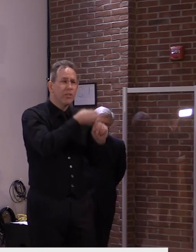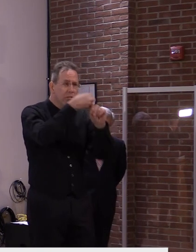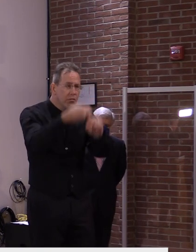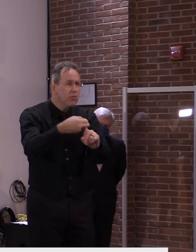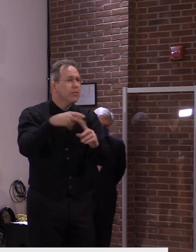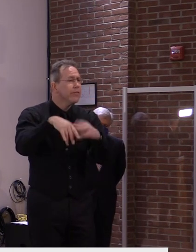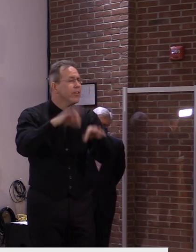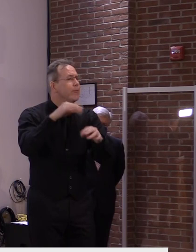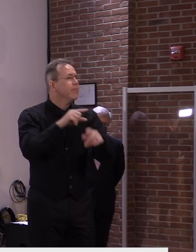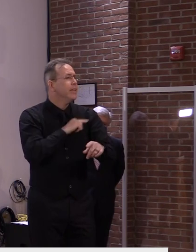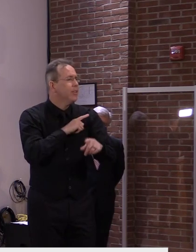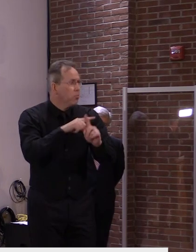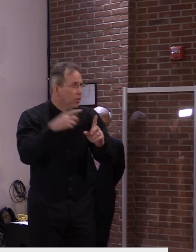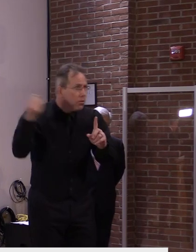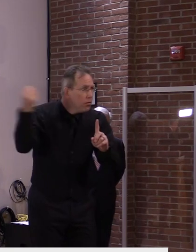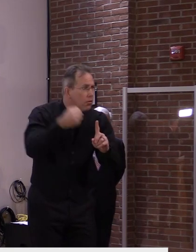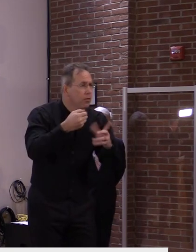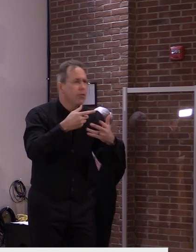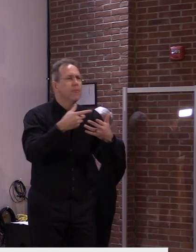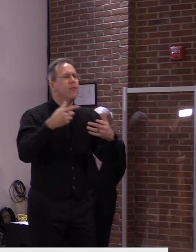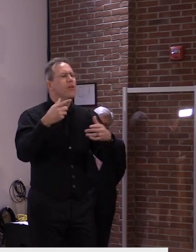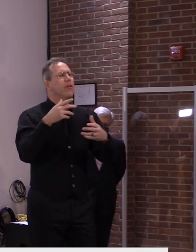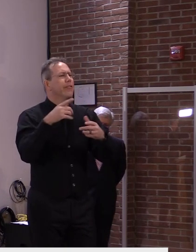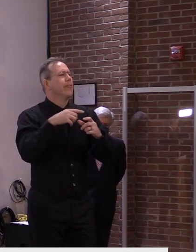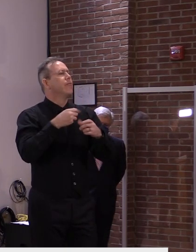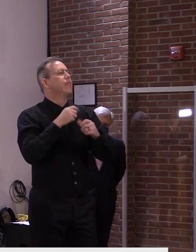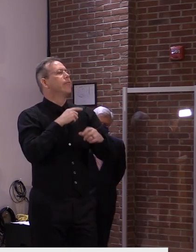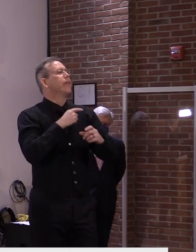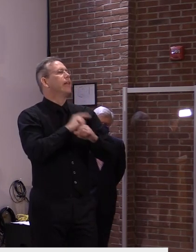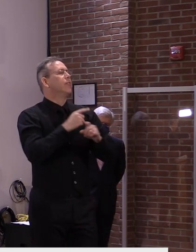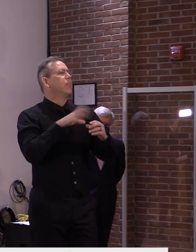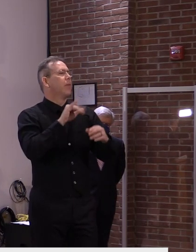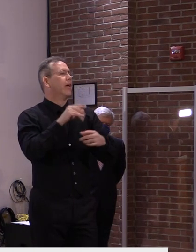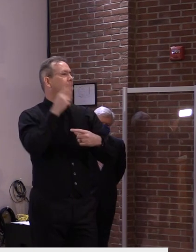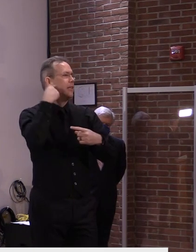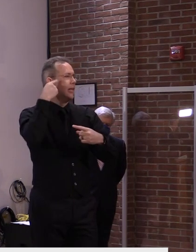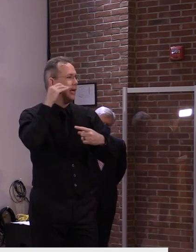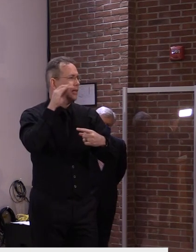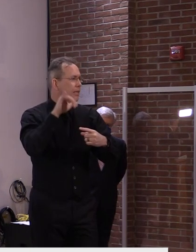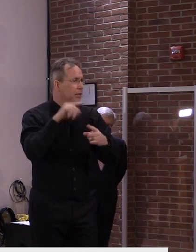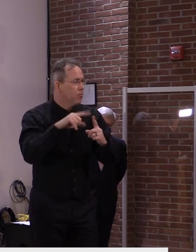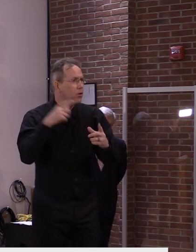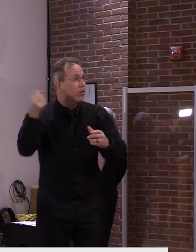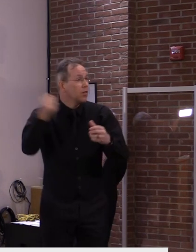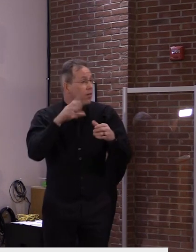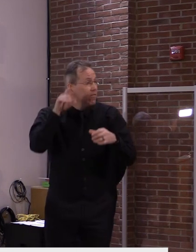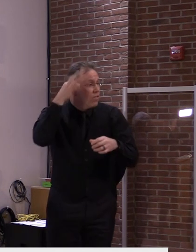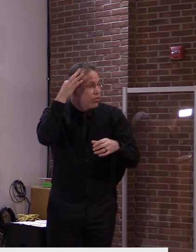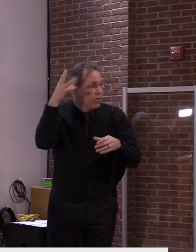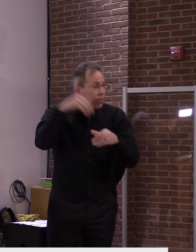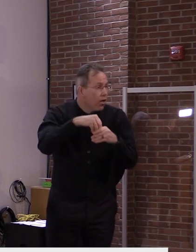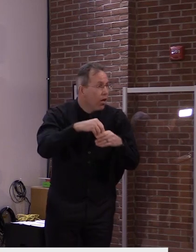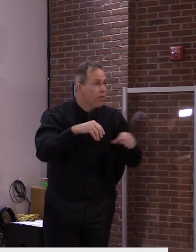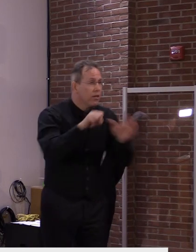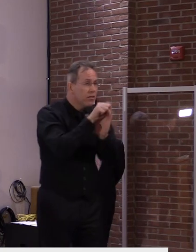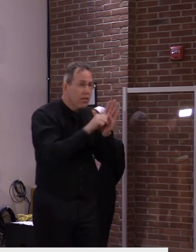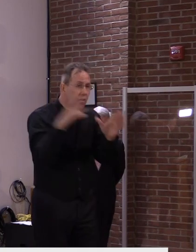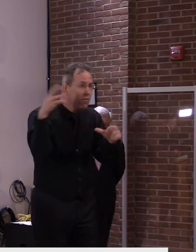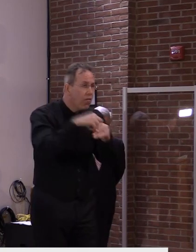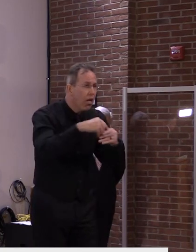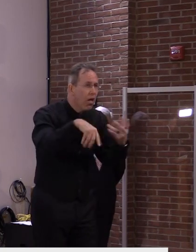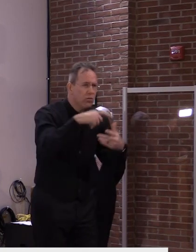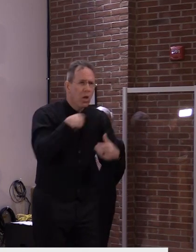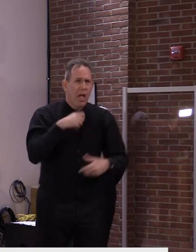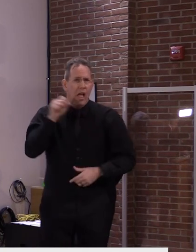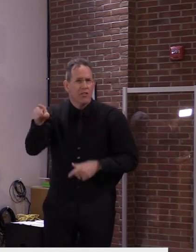person ultimately responsible for public safety in Vermont, what's your reaction to those convictions?